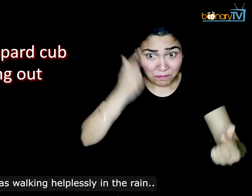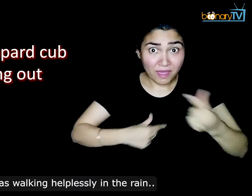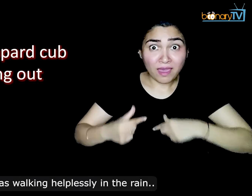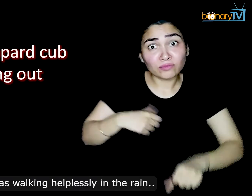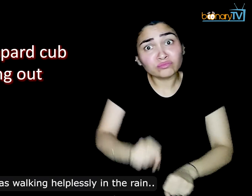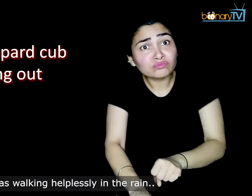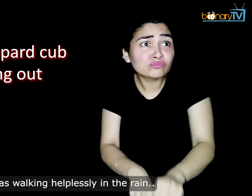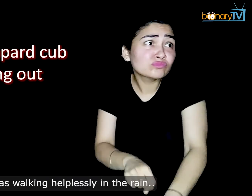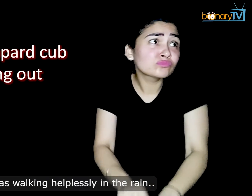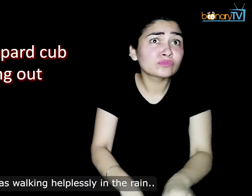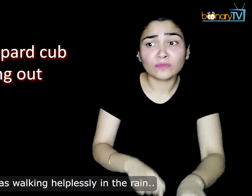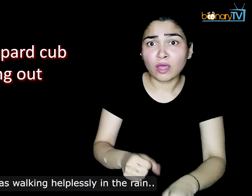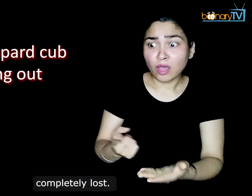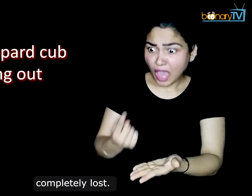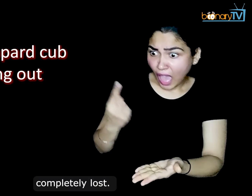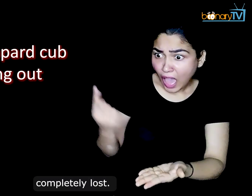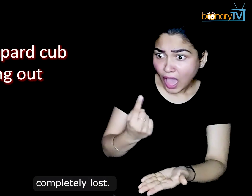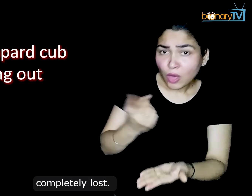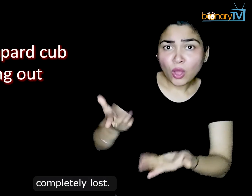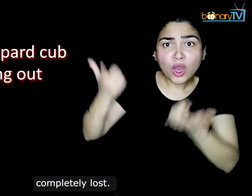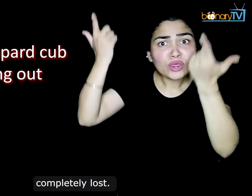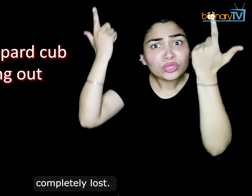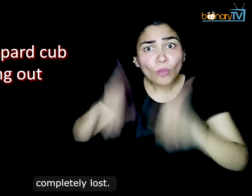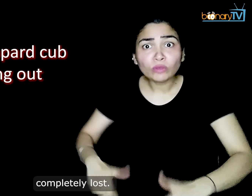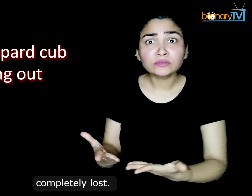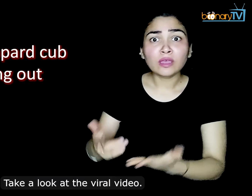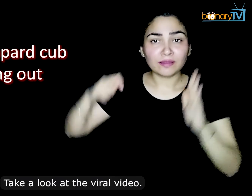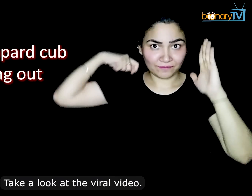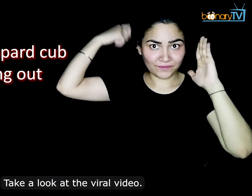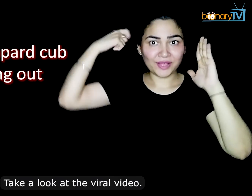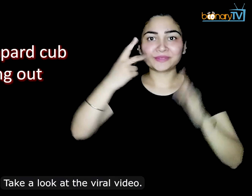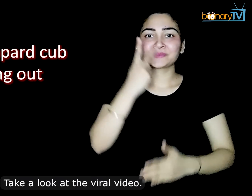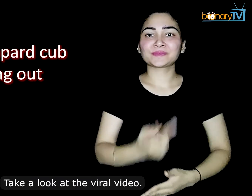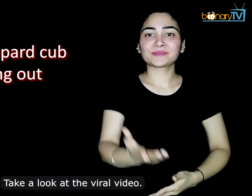helplessly in the rain, completely lost. Take a look at the viral video.